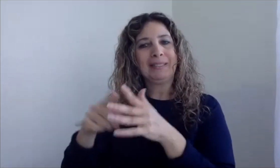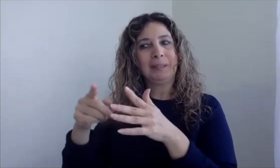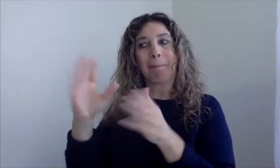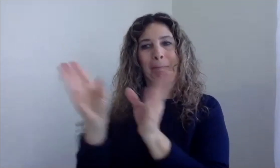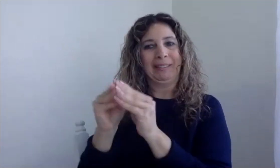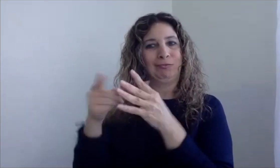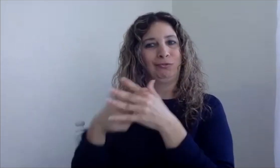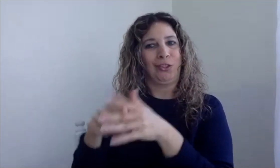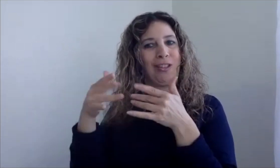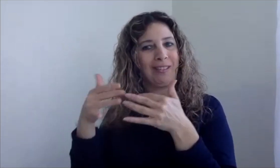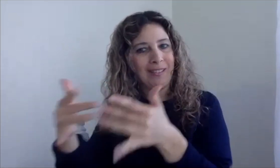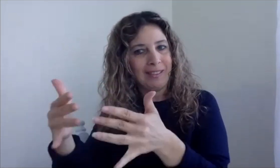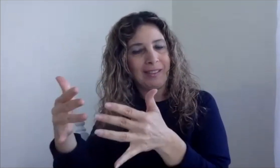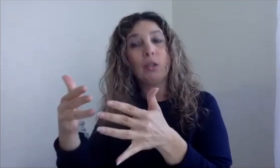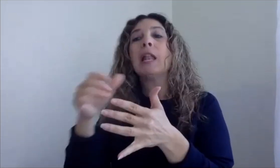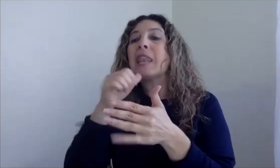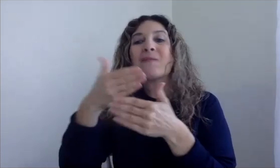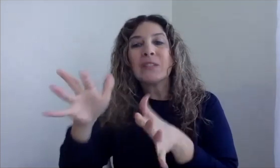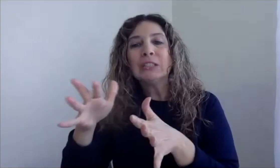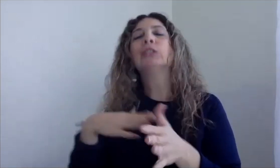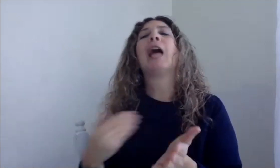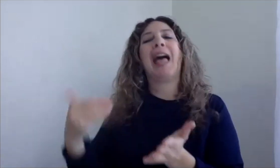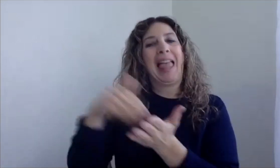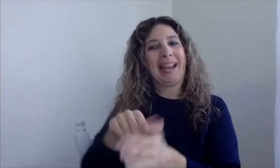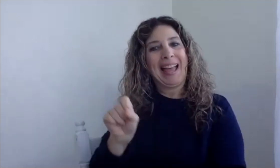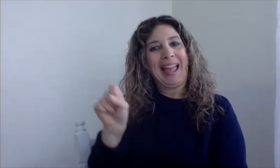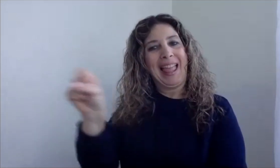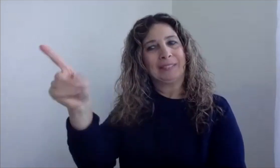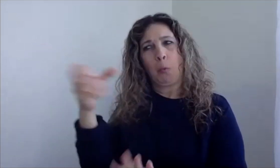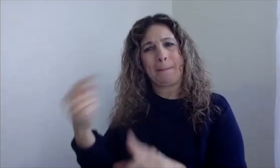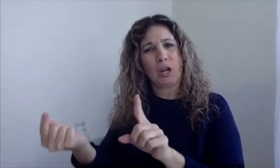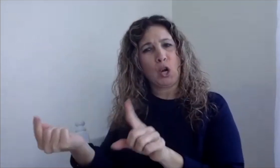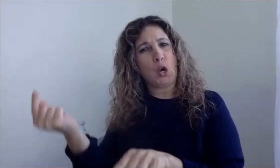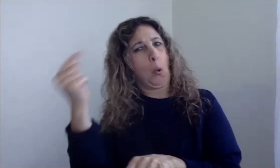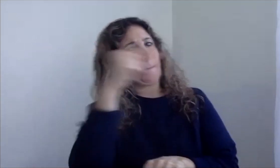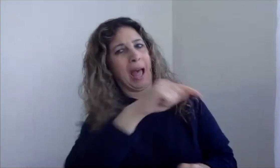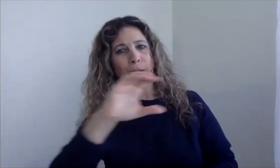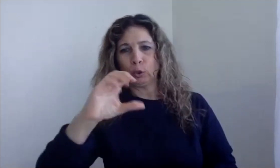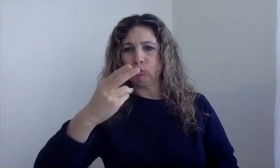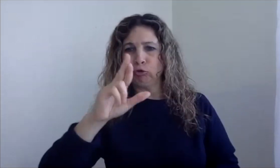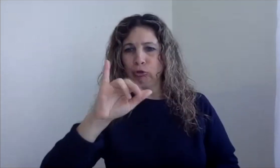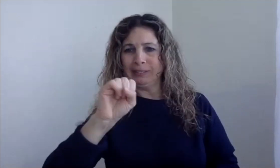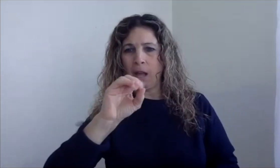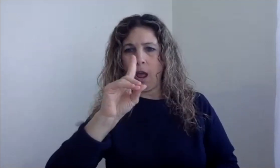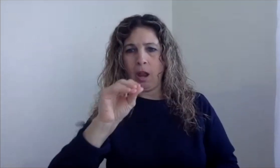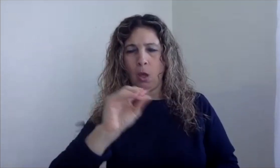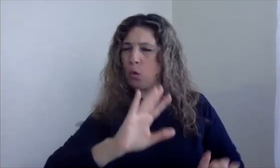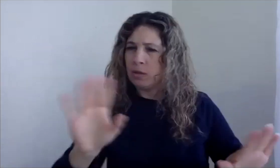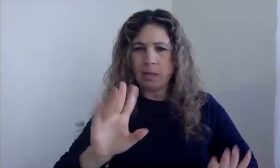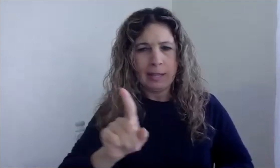you. I want to have ongoing meetings with you. And here now, after I've had one,